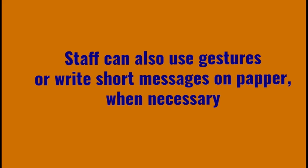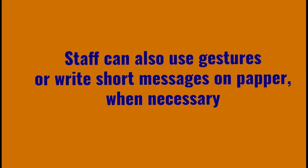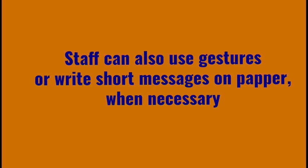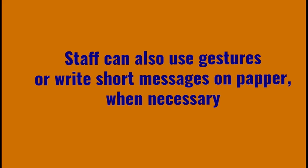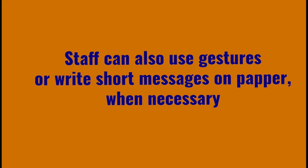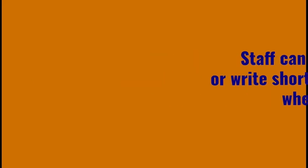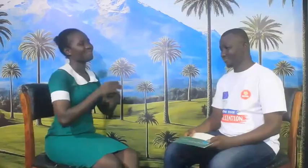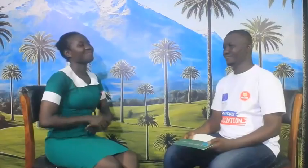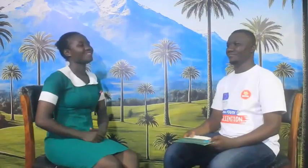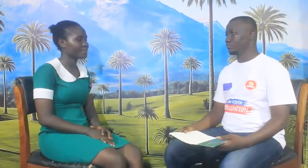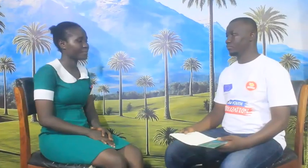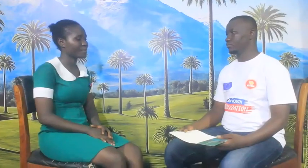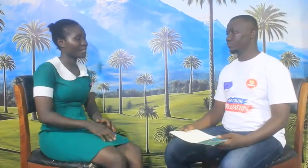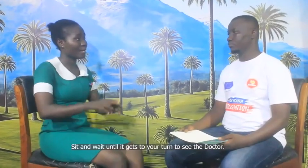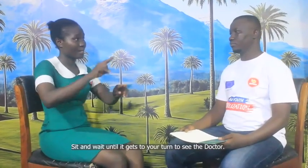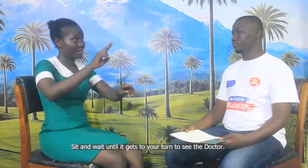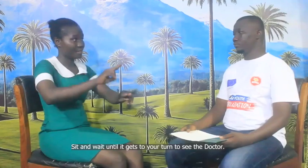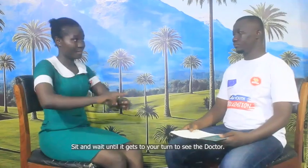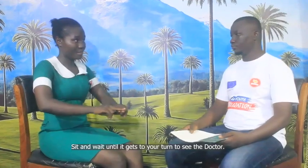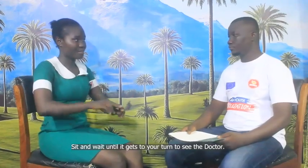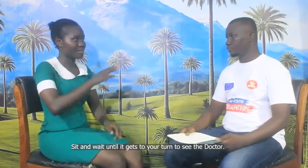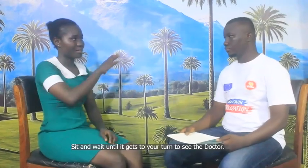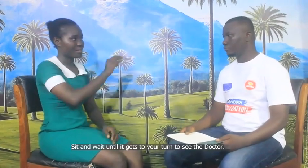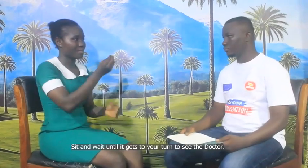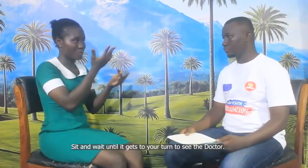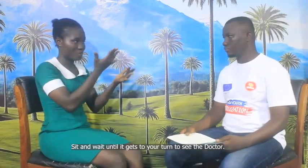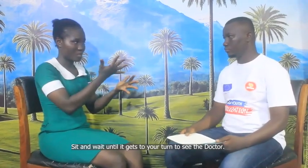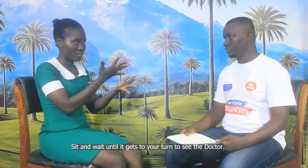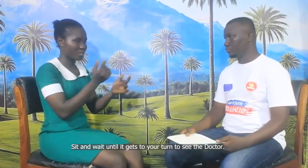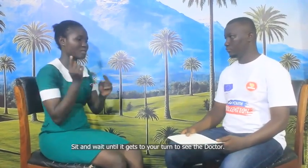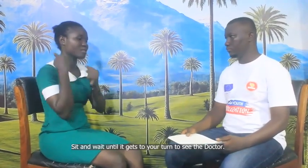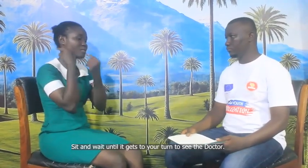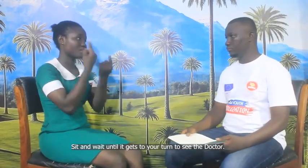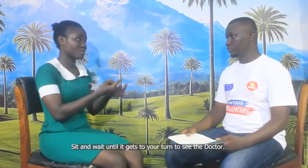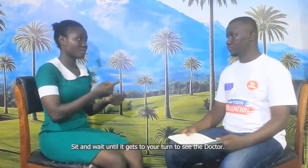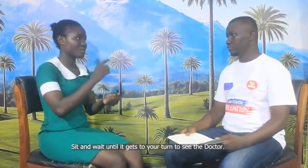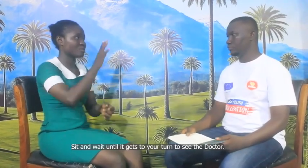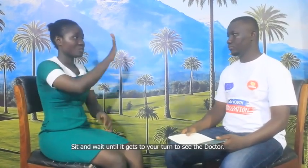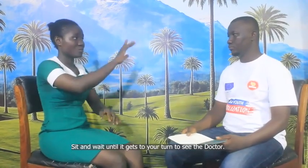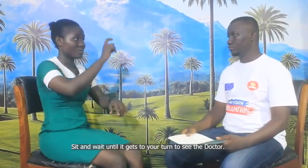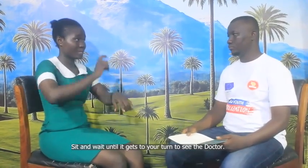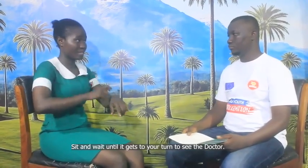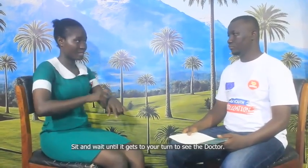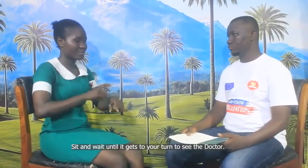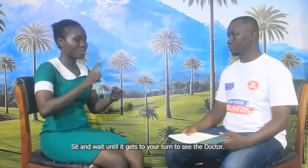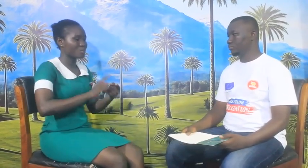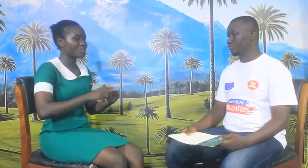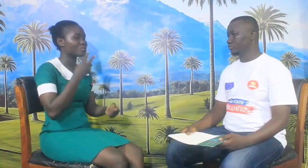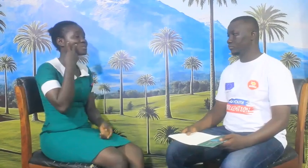necessary. For example, sit and wait until it gets to your turn to see the doctor.